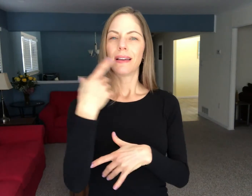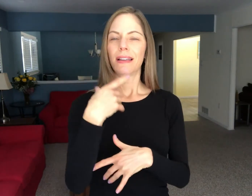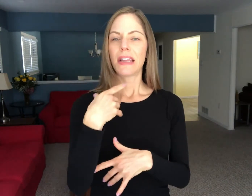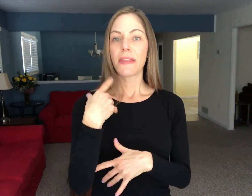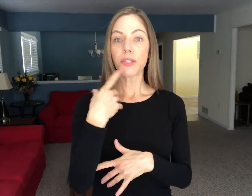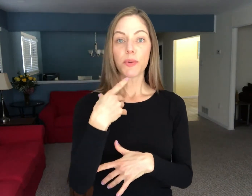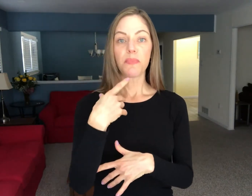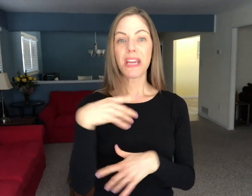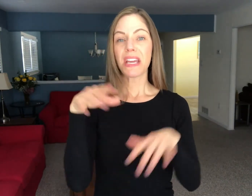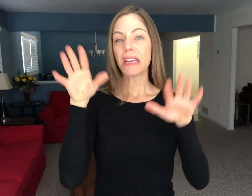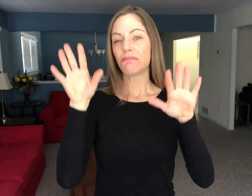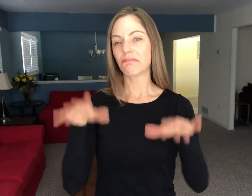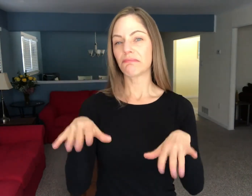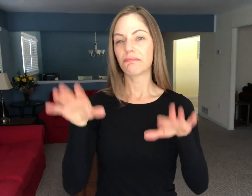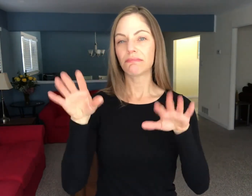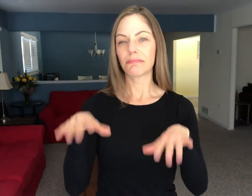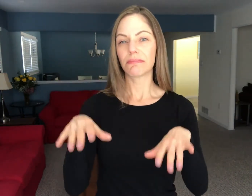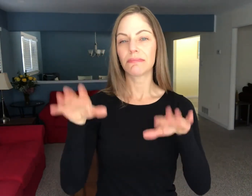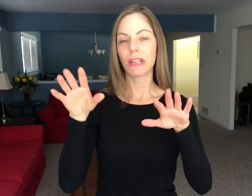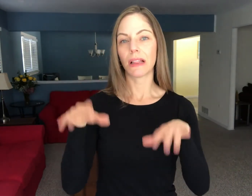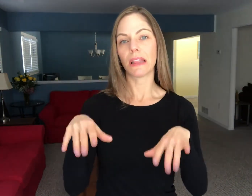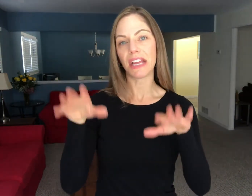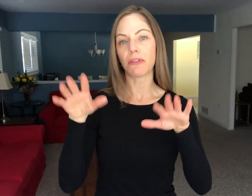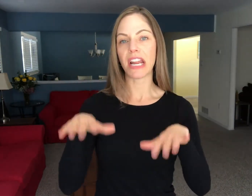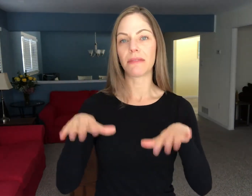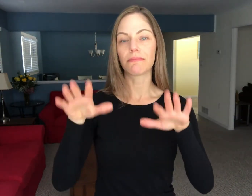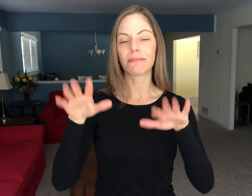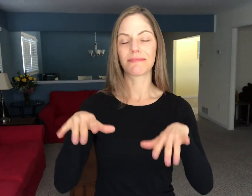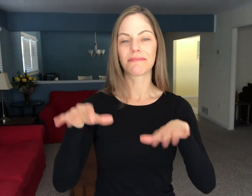Now this would be light rain.